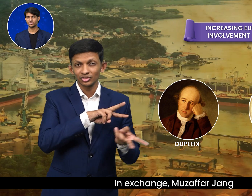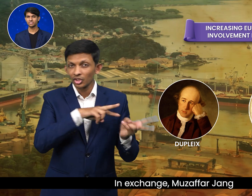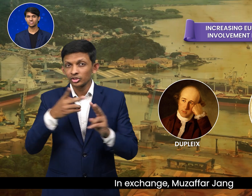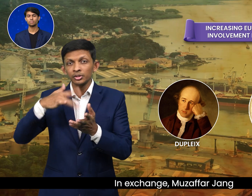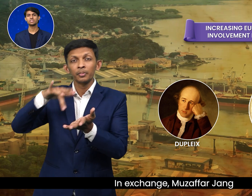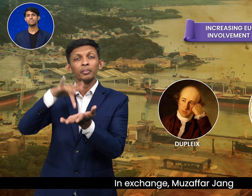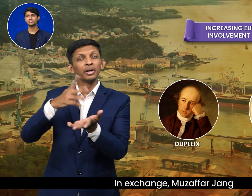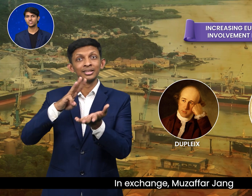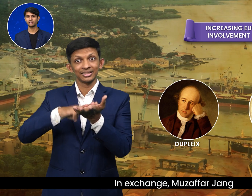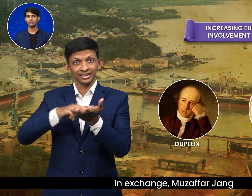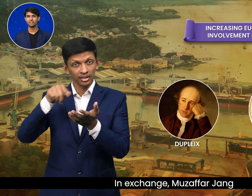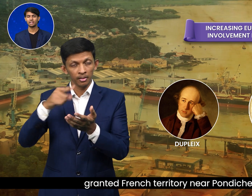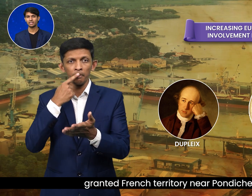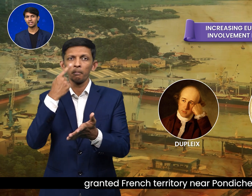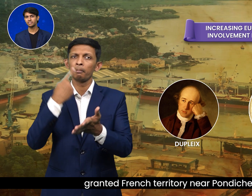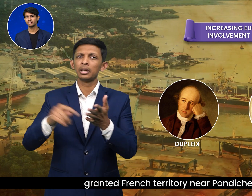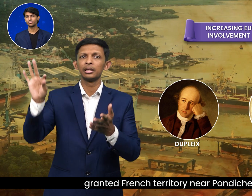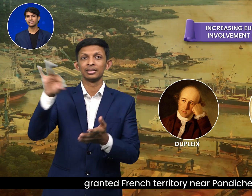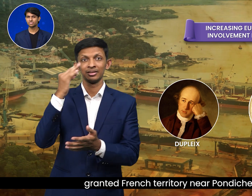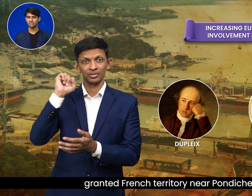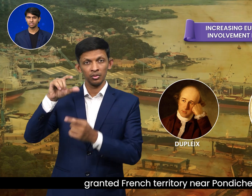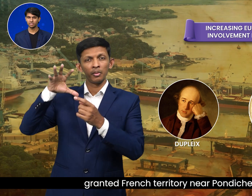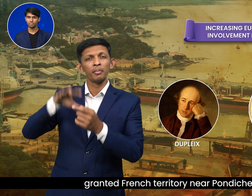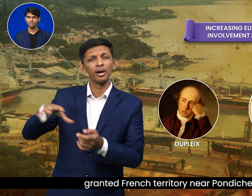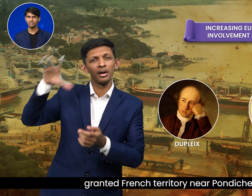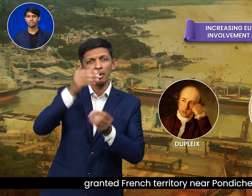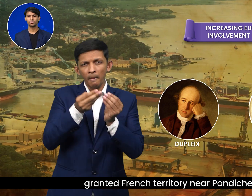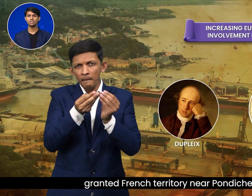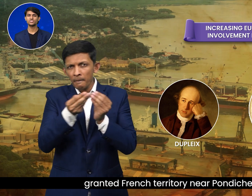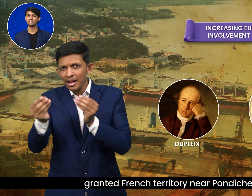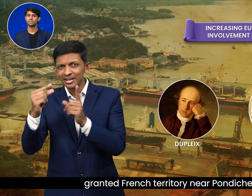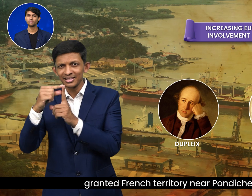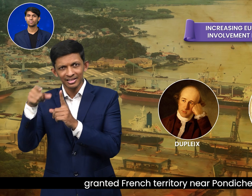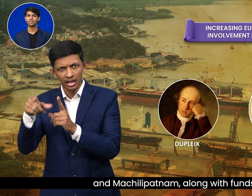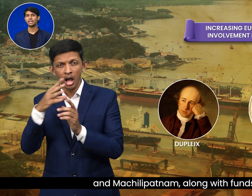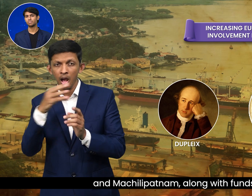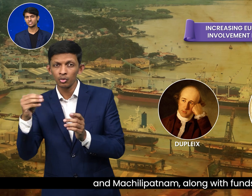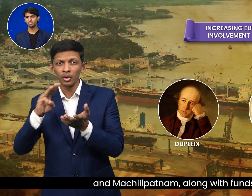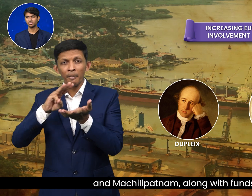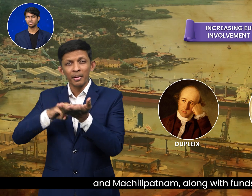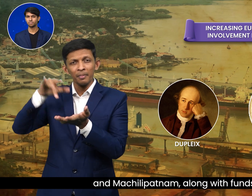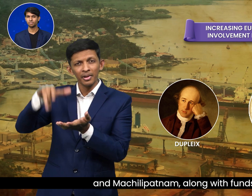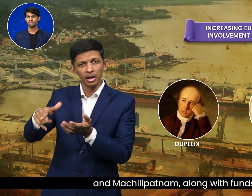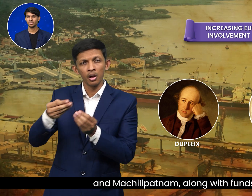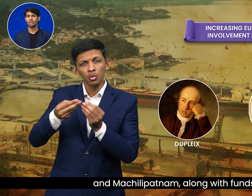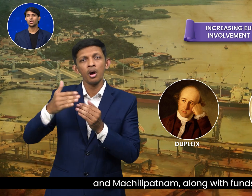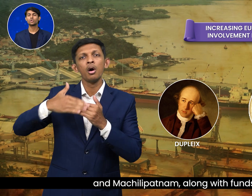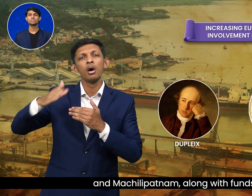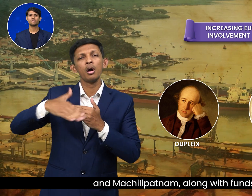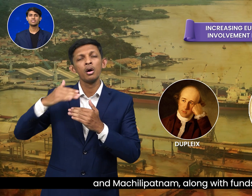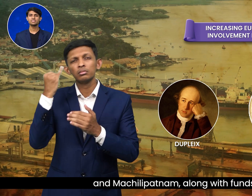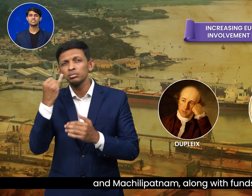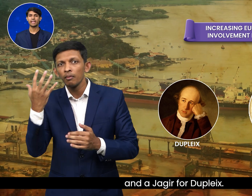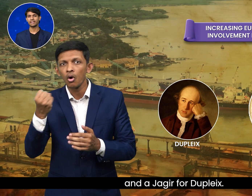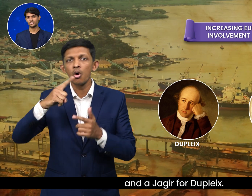In exchange, Muzaffar Jung granted French territory near Pondicherry and Machilipatnam, along